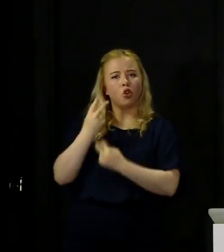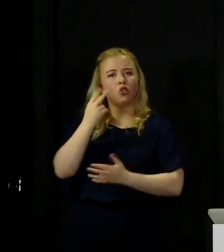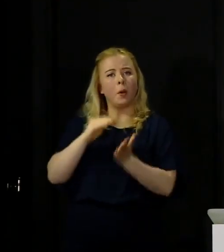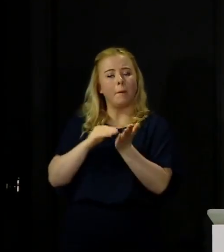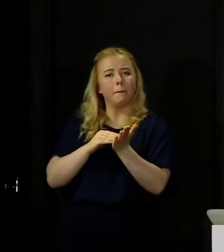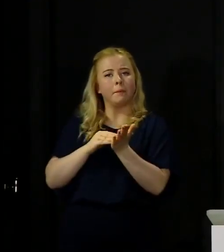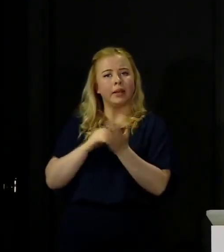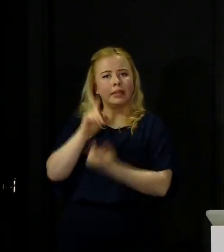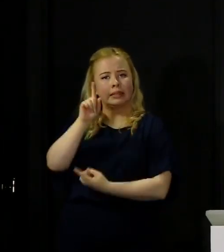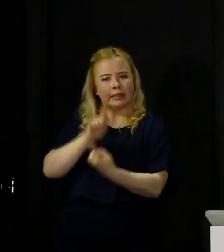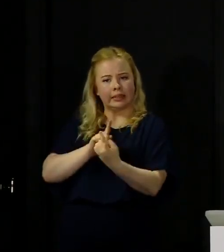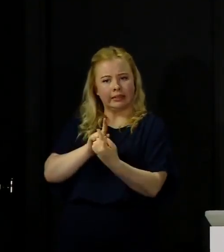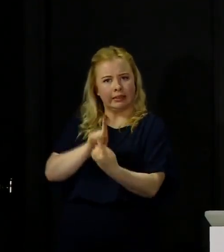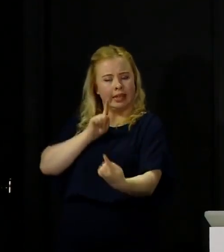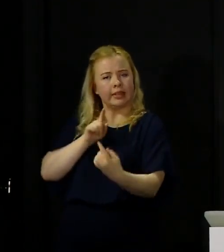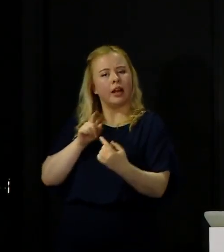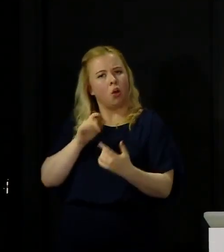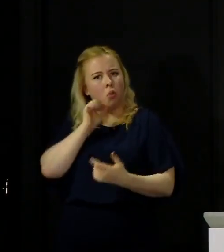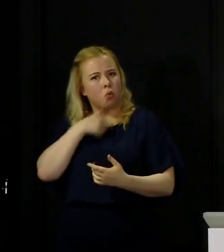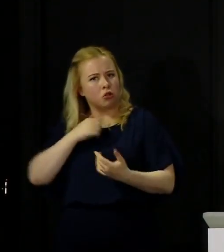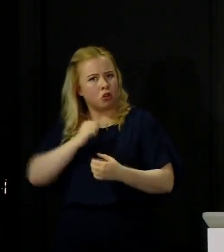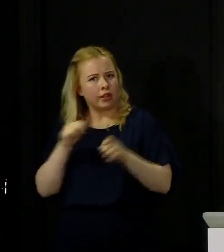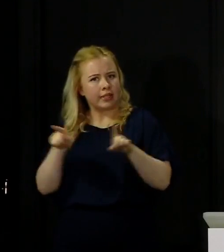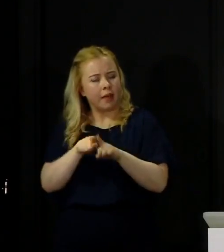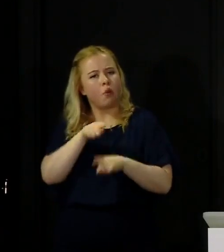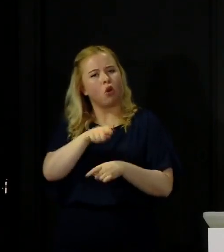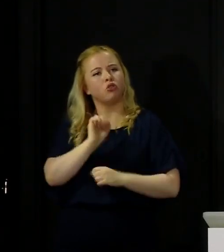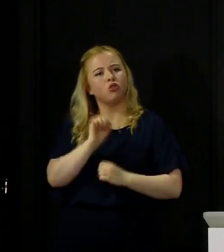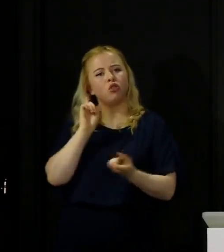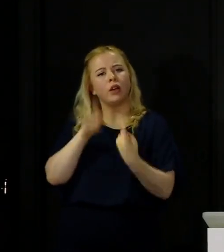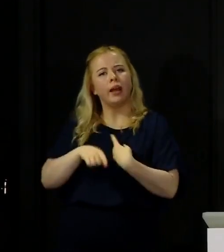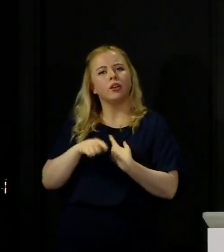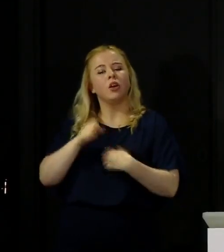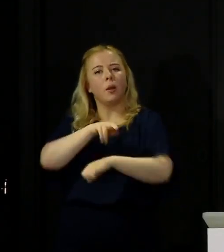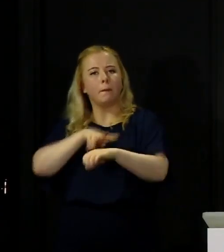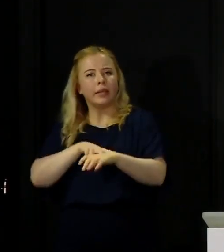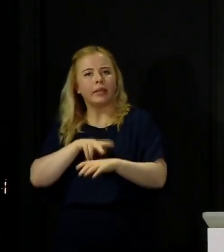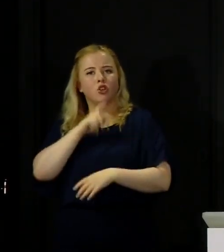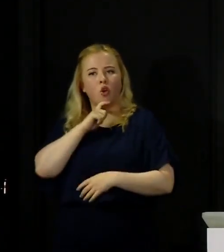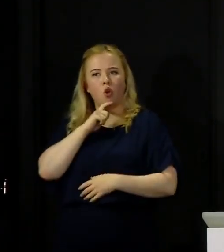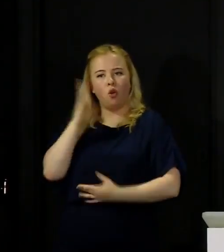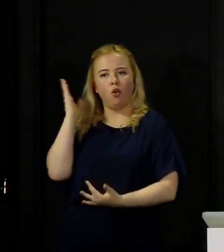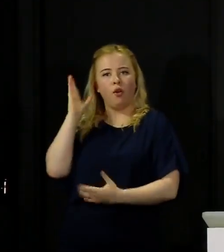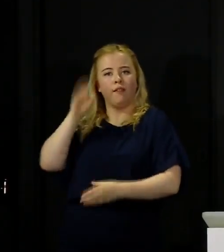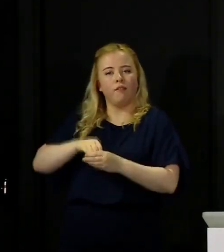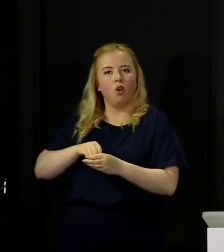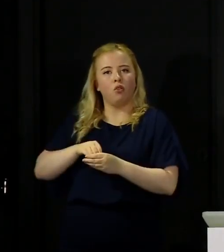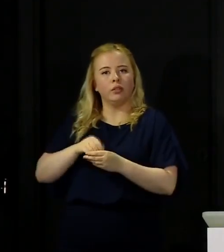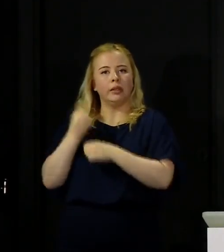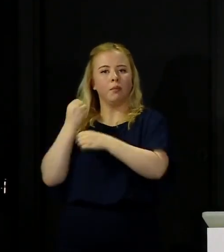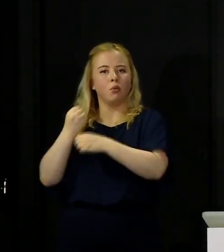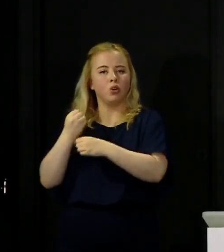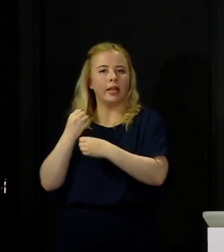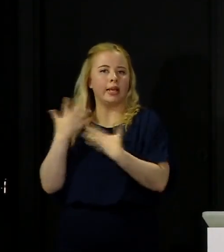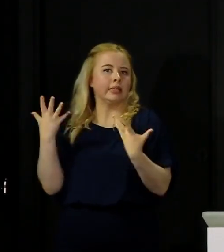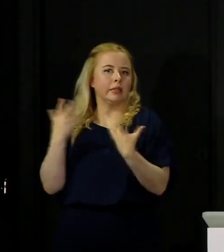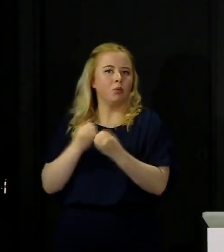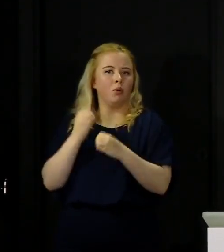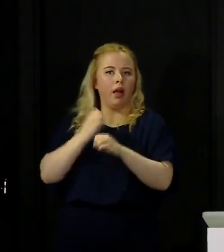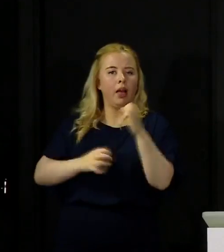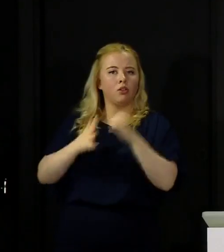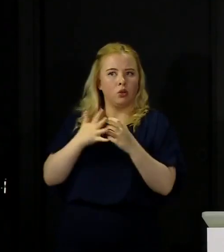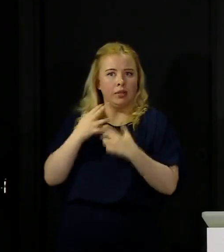suit? Also, your reaction, please, to police intervening in a clash between protesters in Glasgow this afternoon. On the 2-metre guidance, I